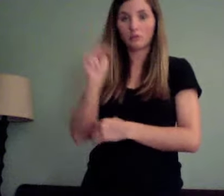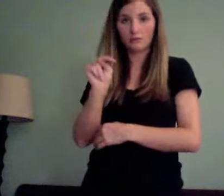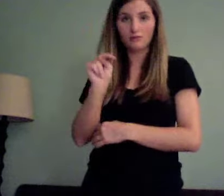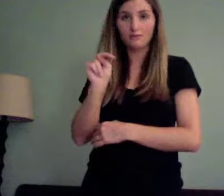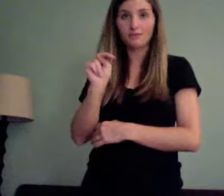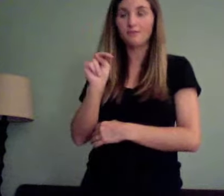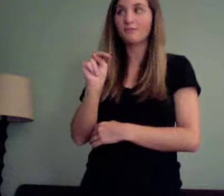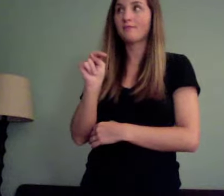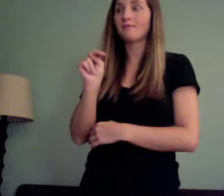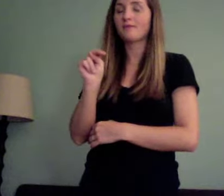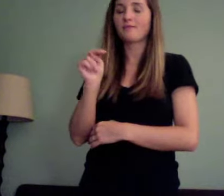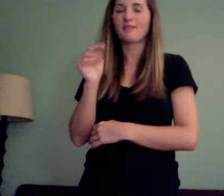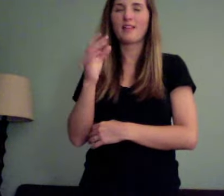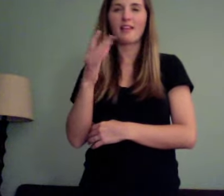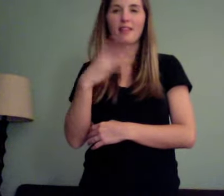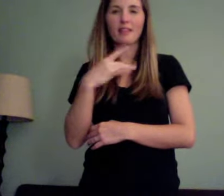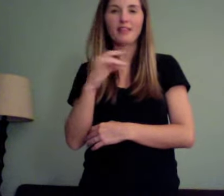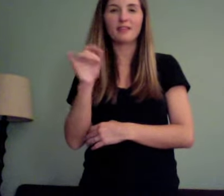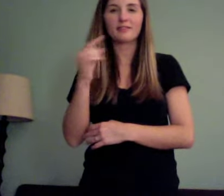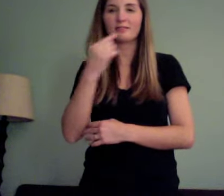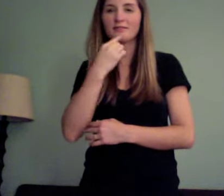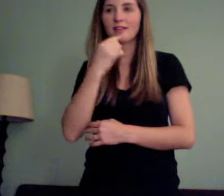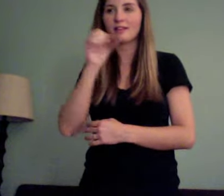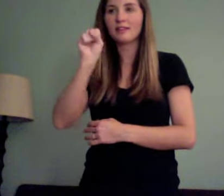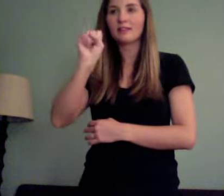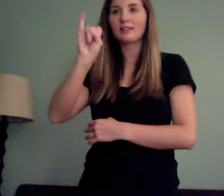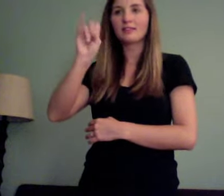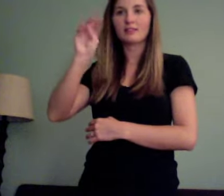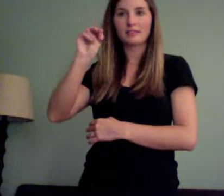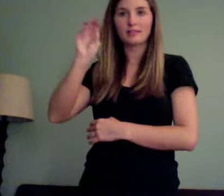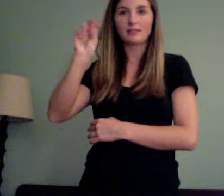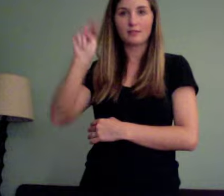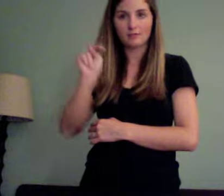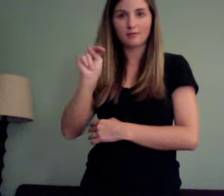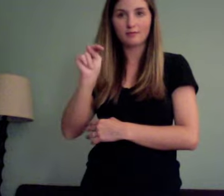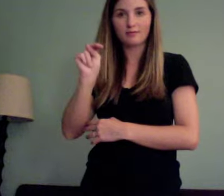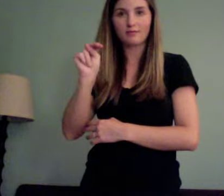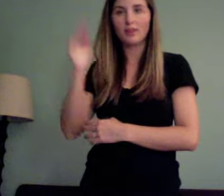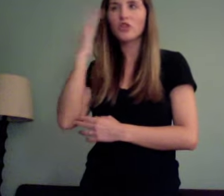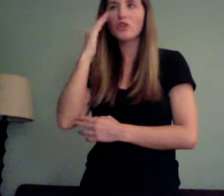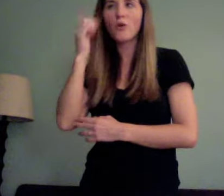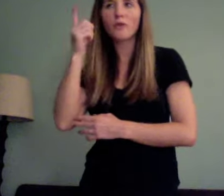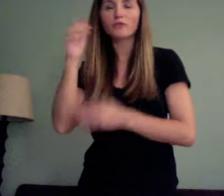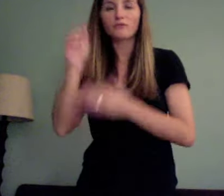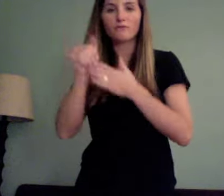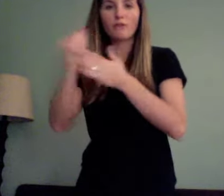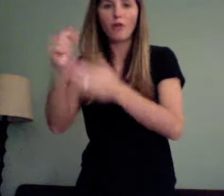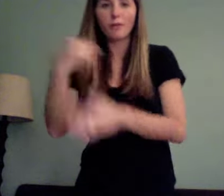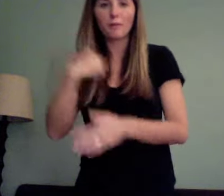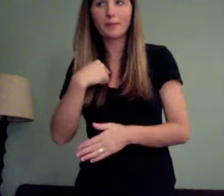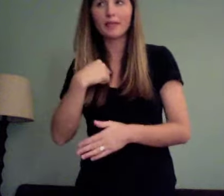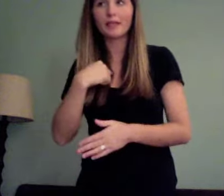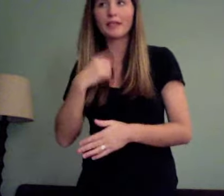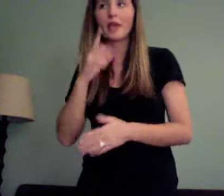I know I called you and set you apart. I know that you followed me. But I want to set all that to the side. I want to ask you right now. I want to acknowledge who